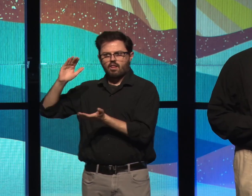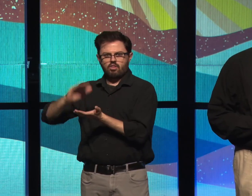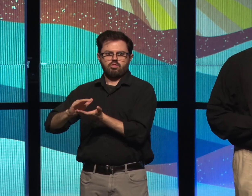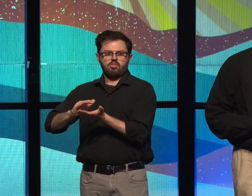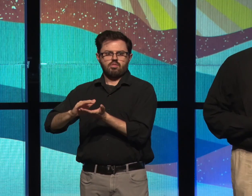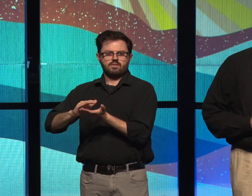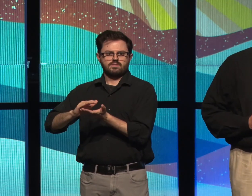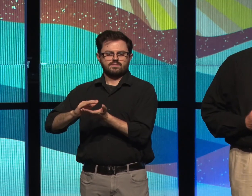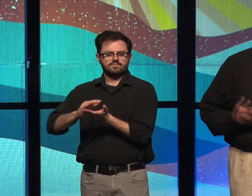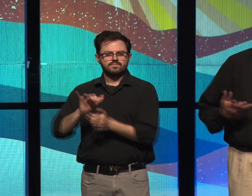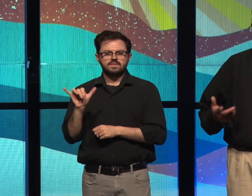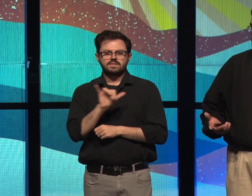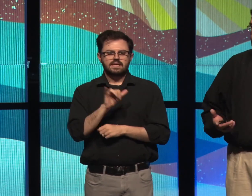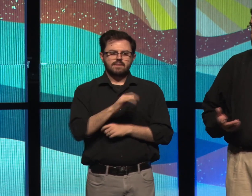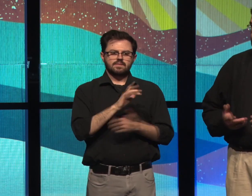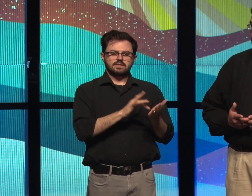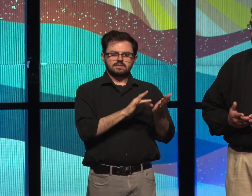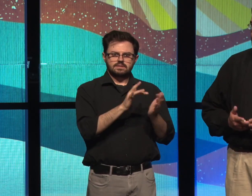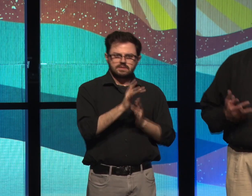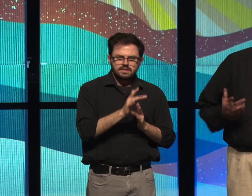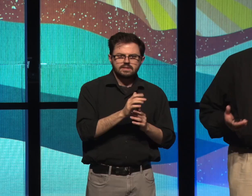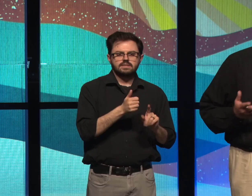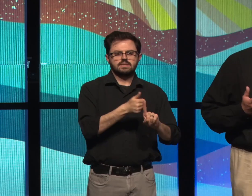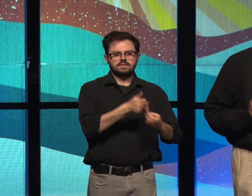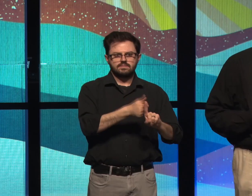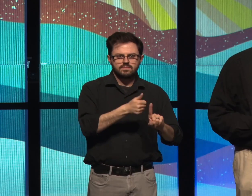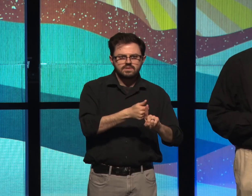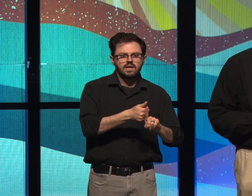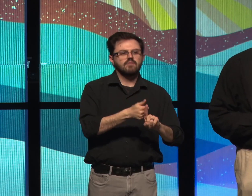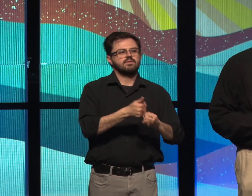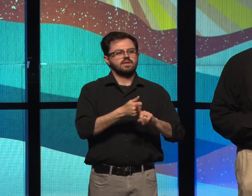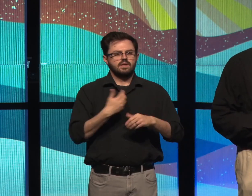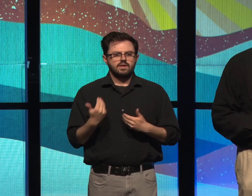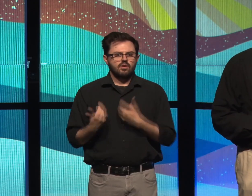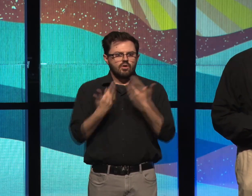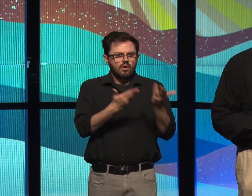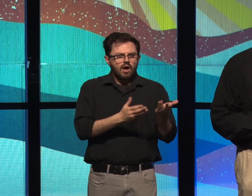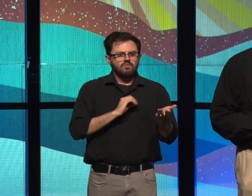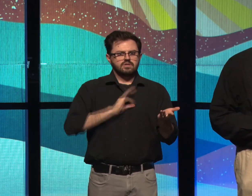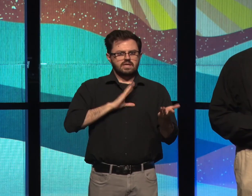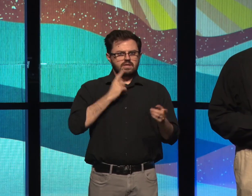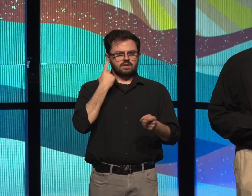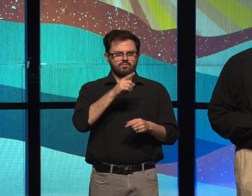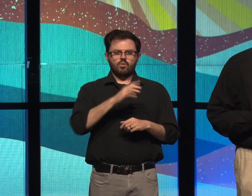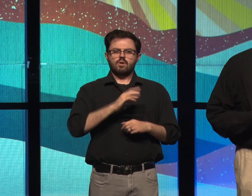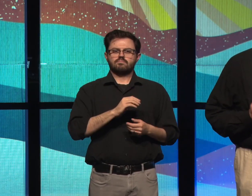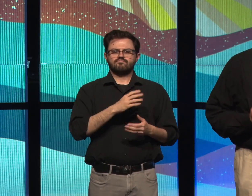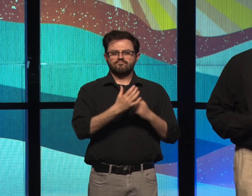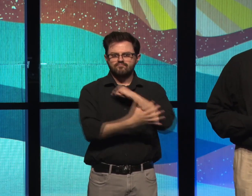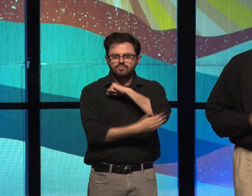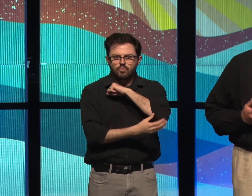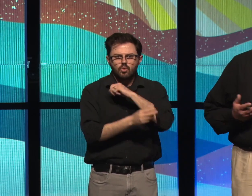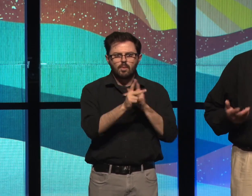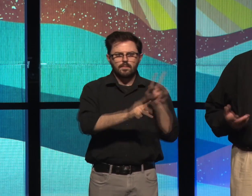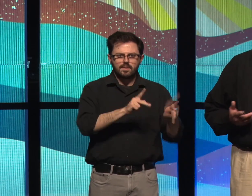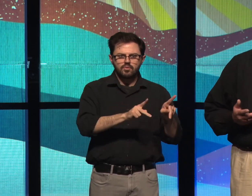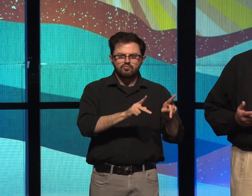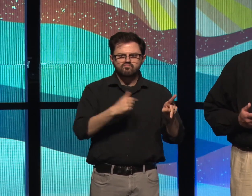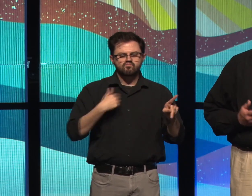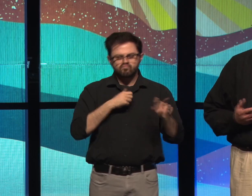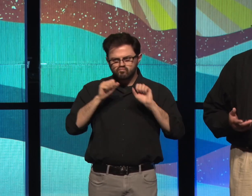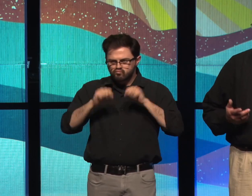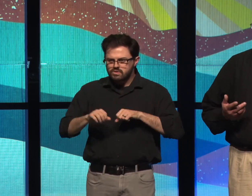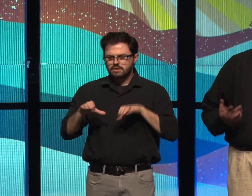to the poor that he surrounded himself with, we can do these simple steps to provide more dignity and